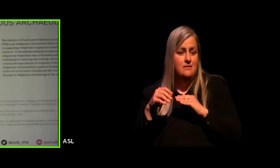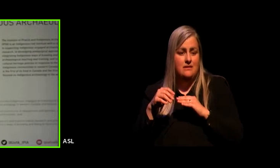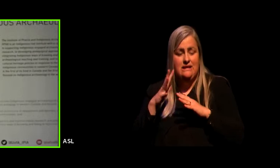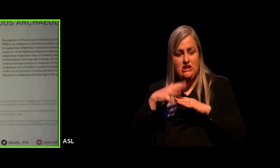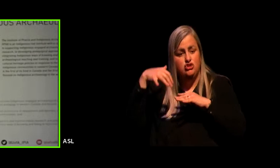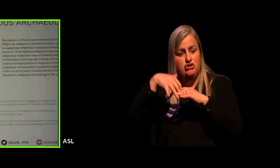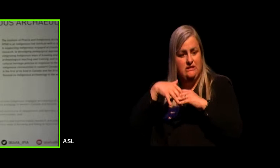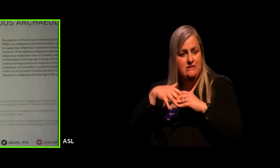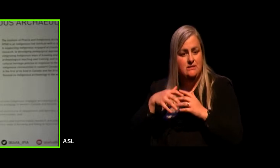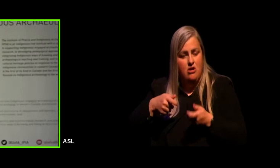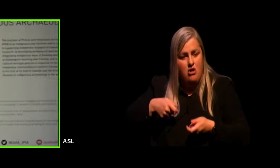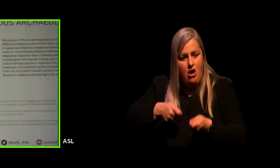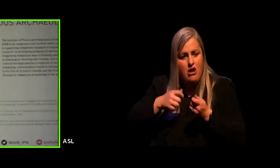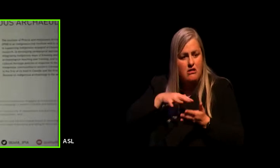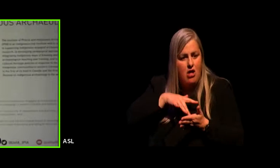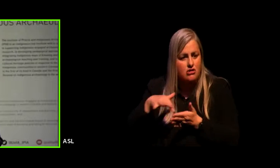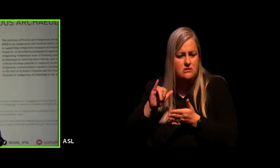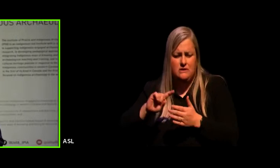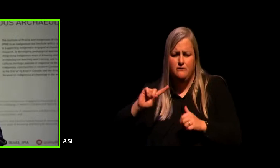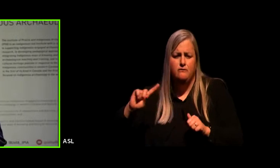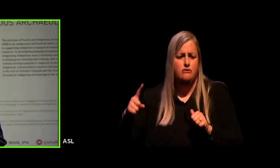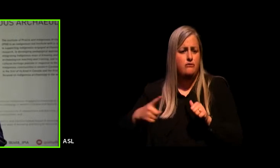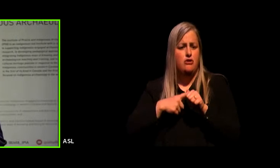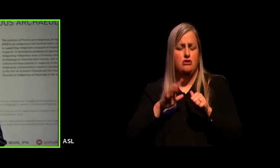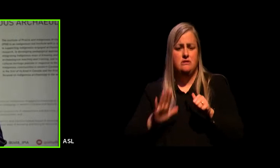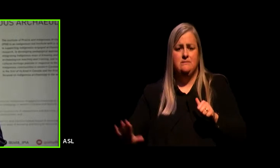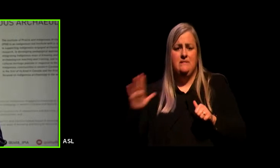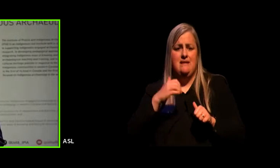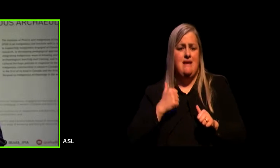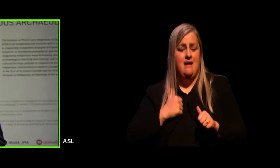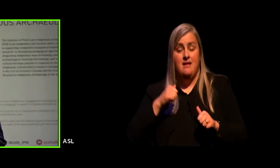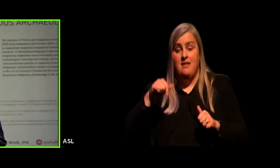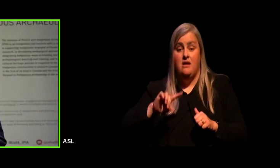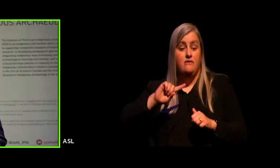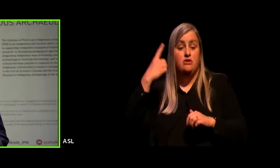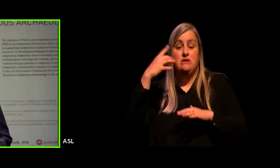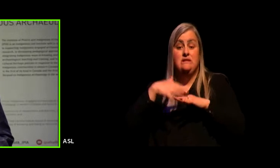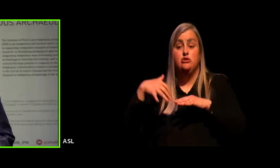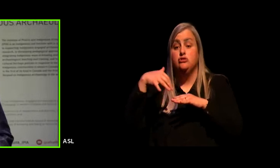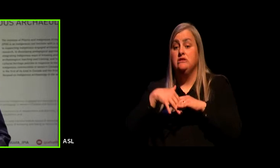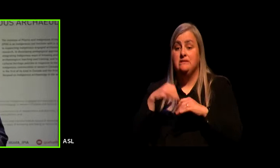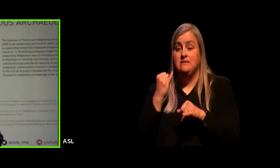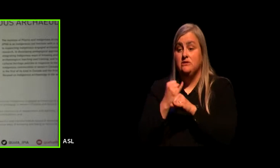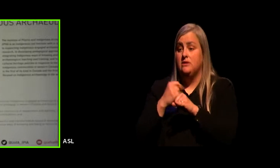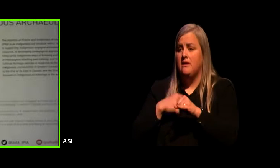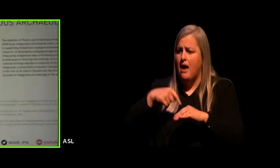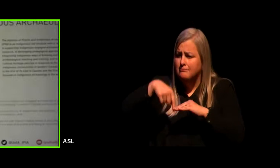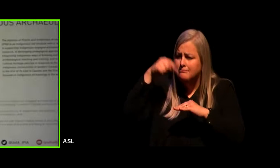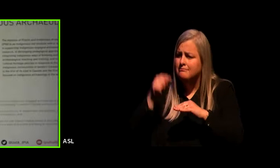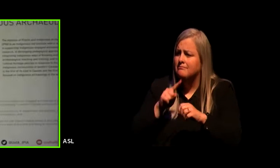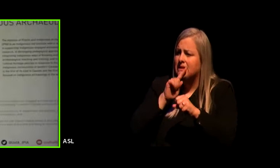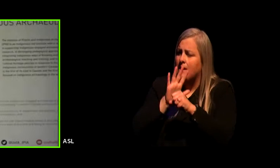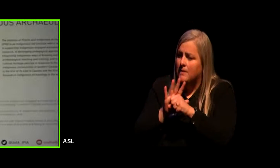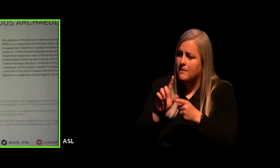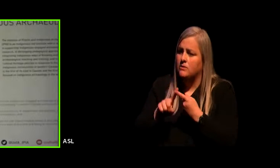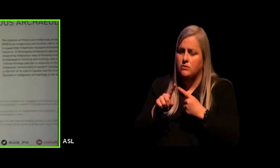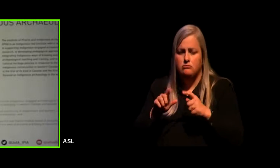in Canada. This is an Indigenous-led institute with a deep commitment to supporting Indigenous